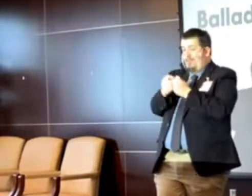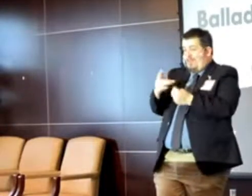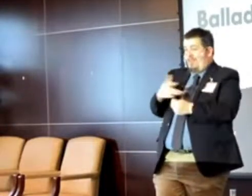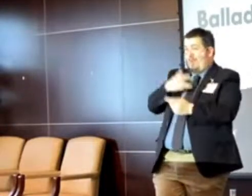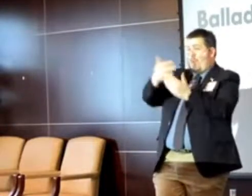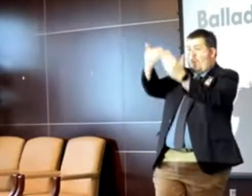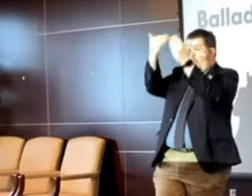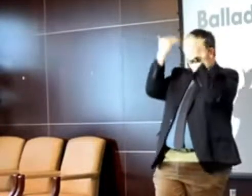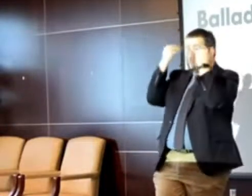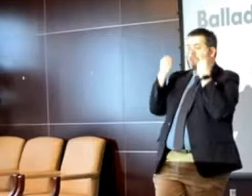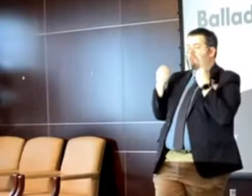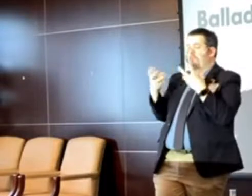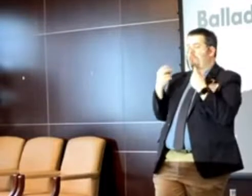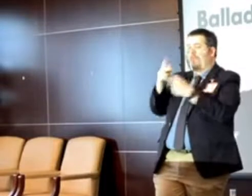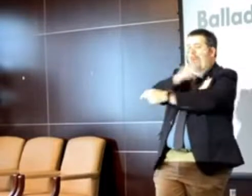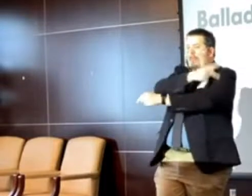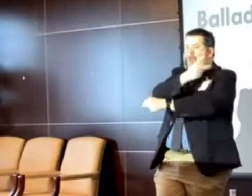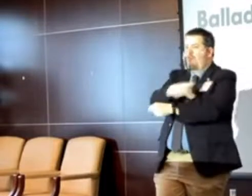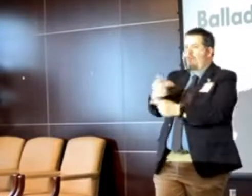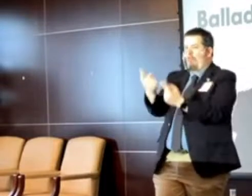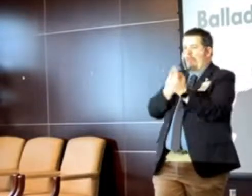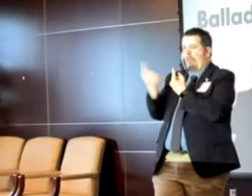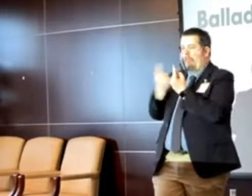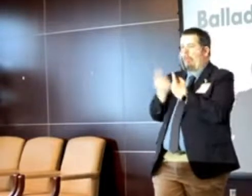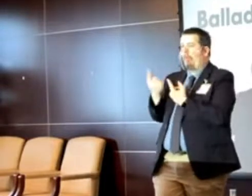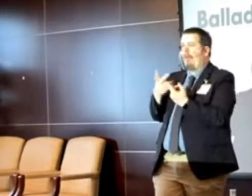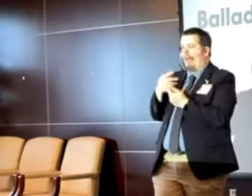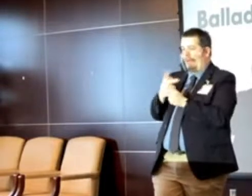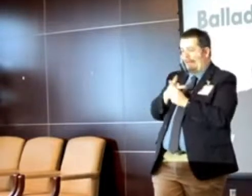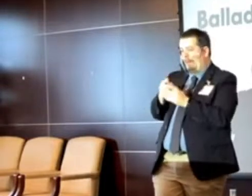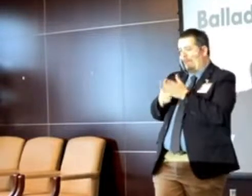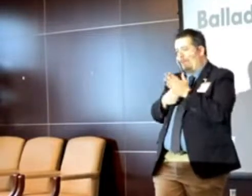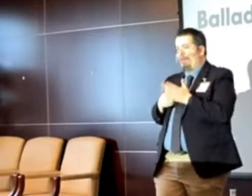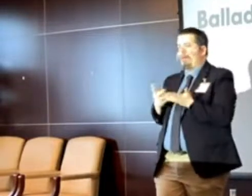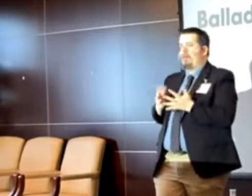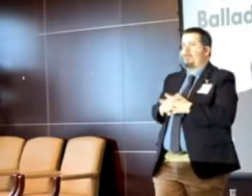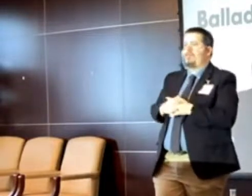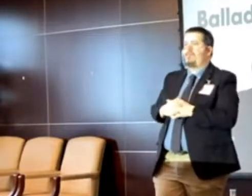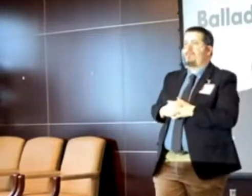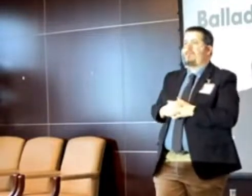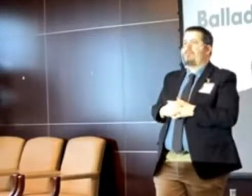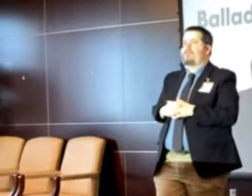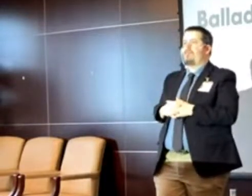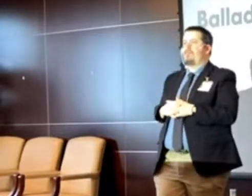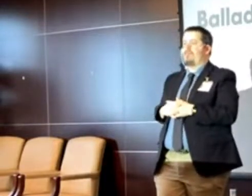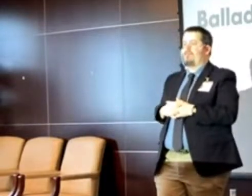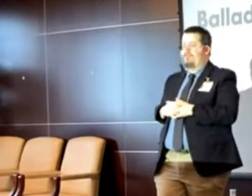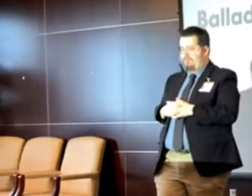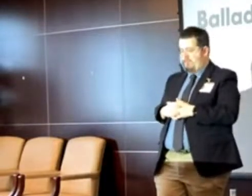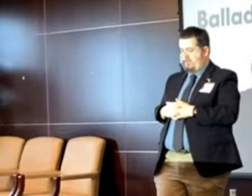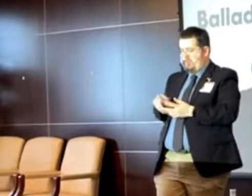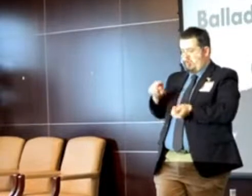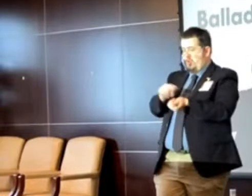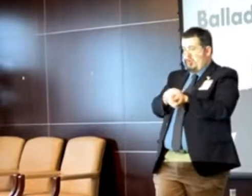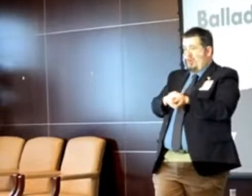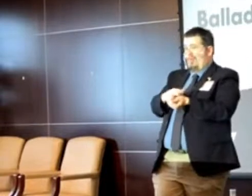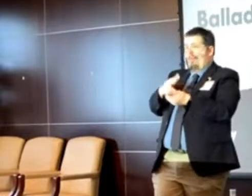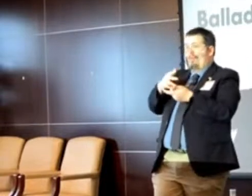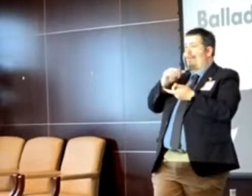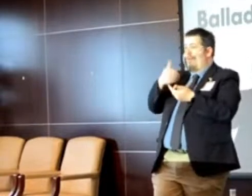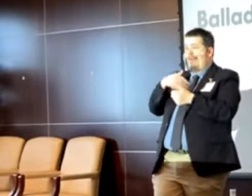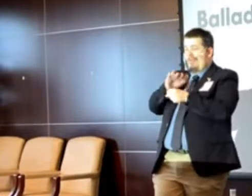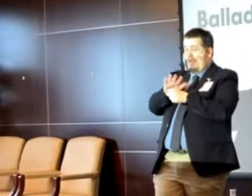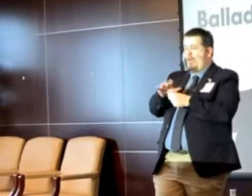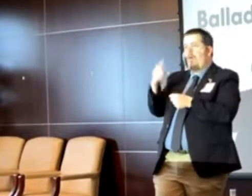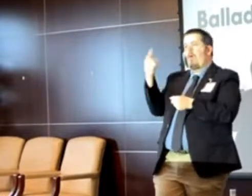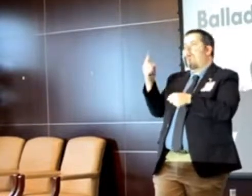patient volumes and care requirements during the pandemic. And while nursing shortages have long been a challenge in